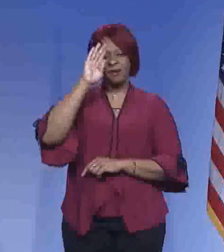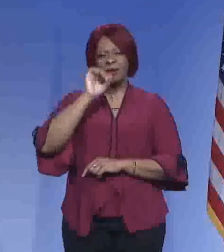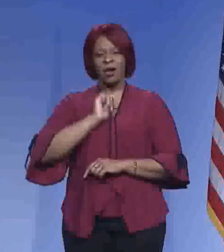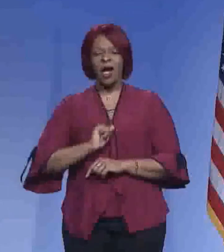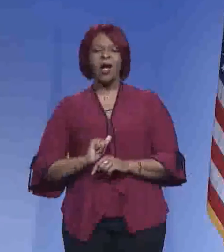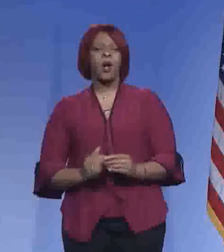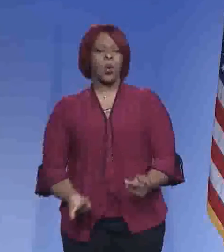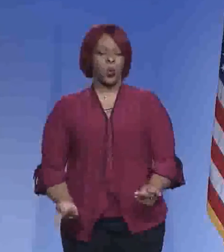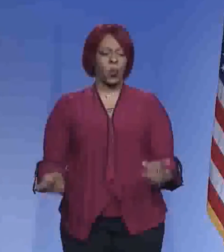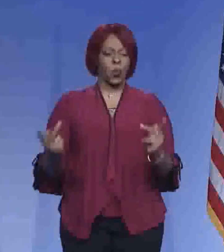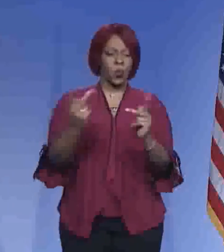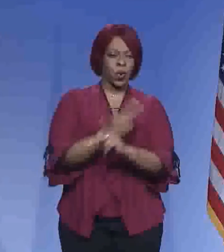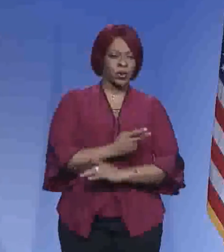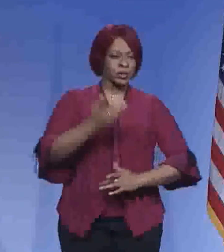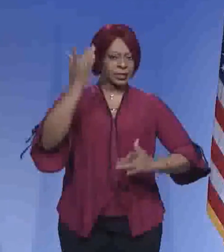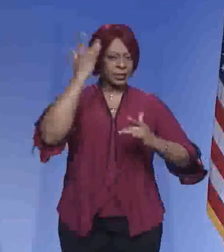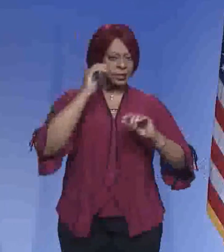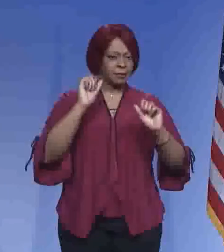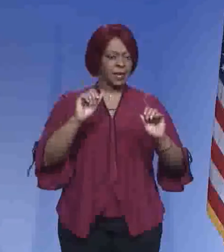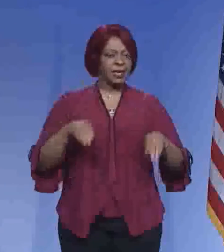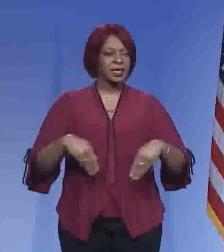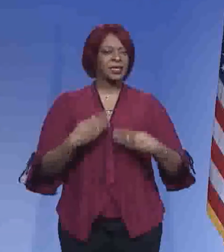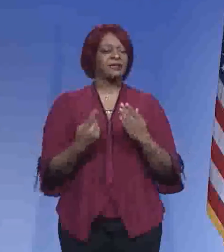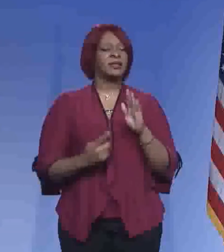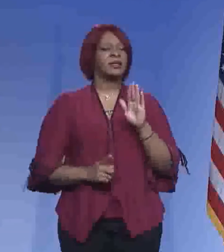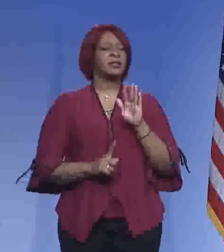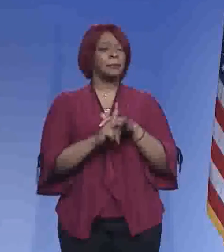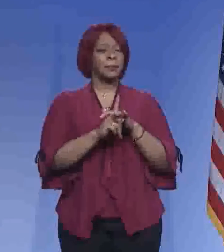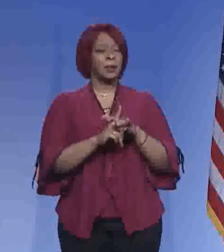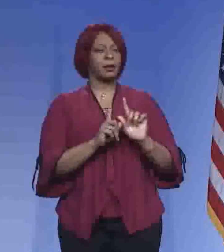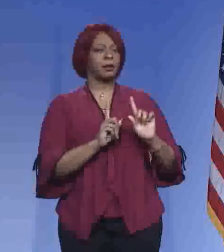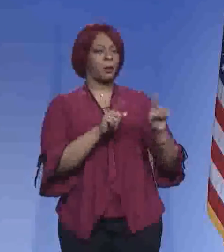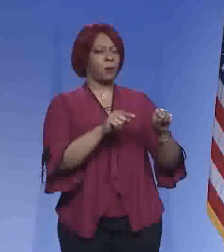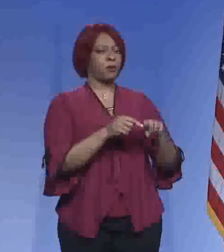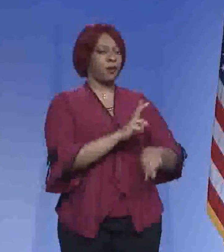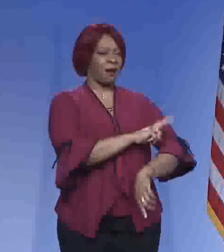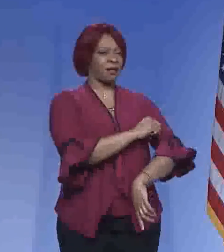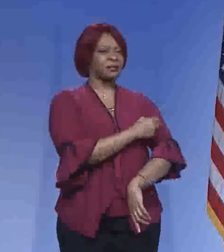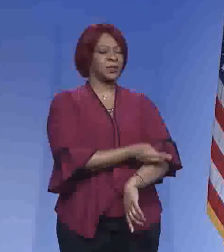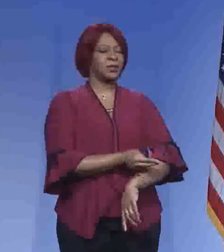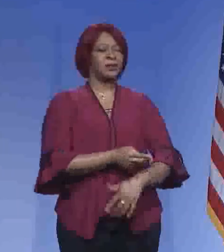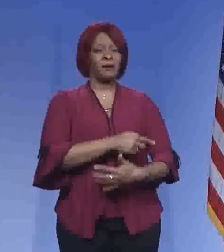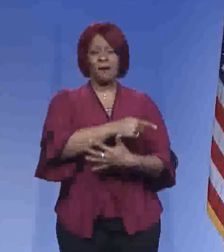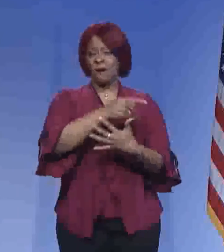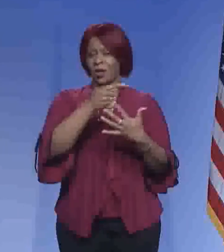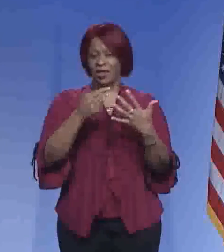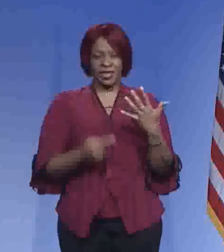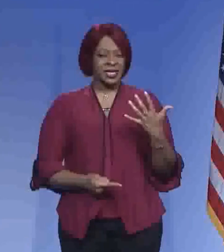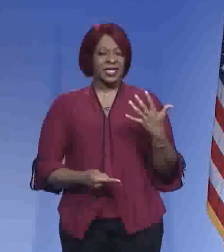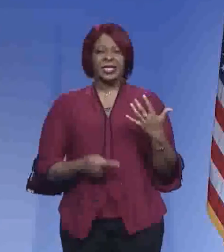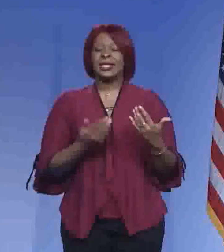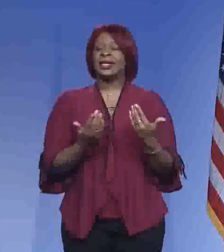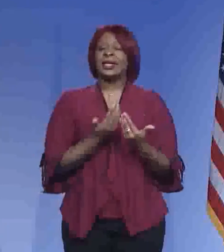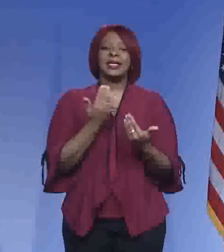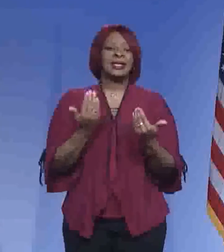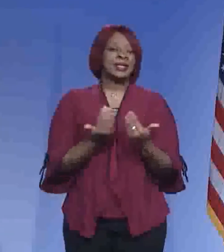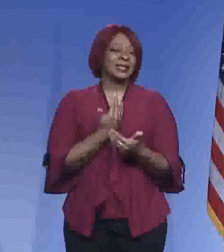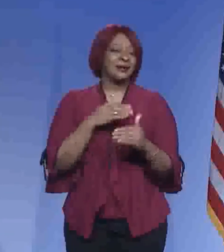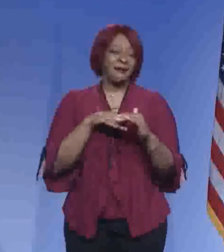and worsening disease that may give you a signal you need to go to the hospital. So all of those things are made easier to